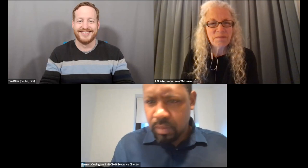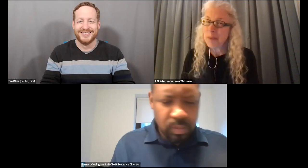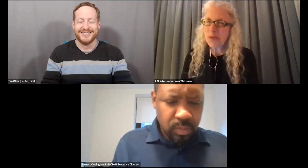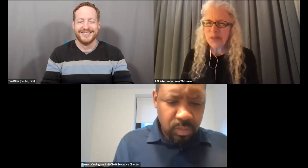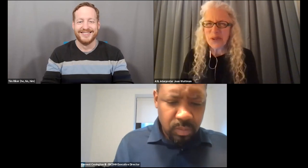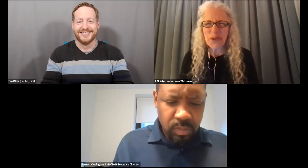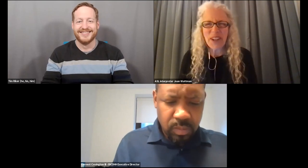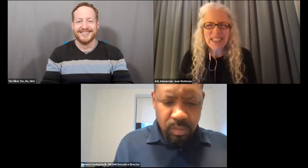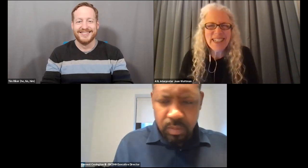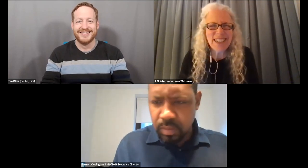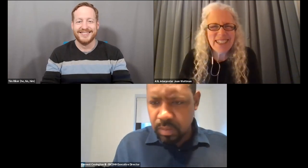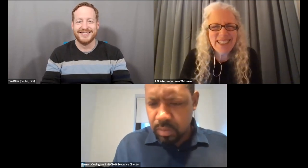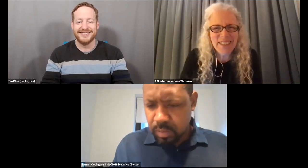Maybe one of you will volunteer.